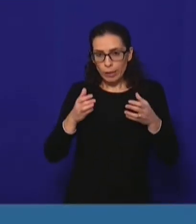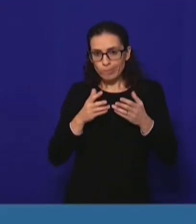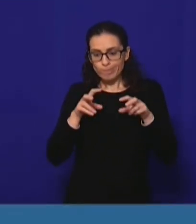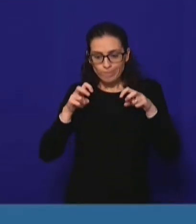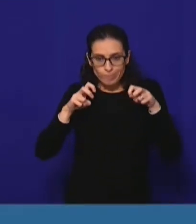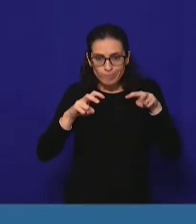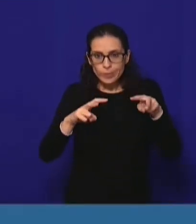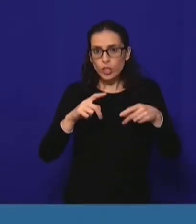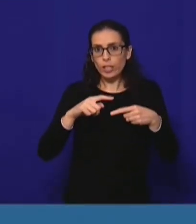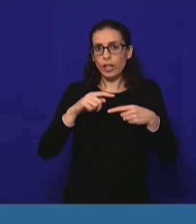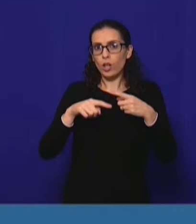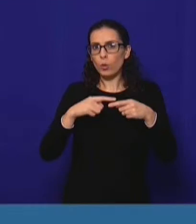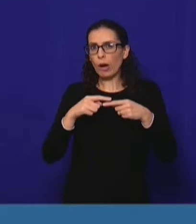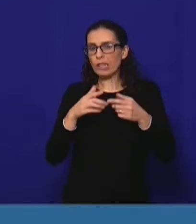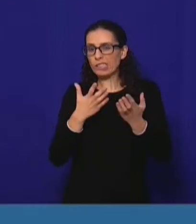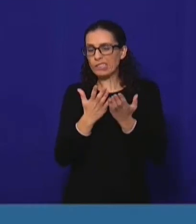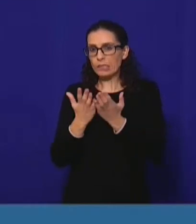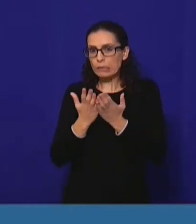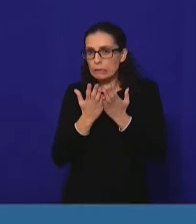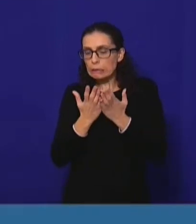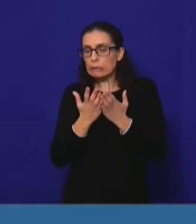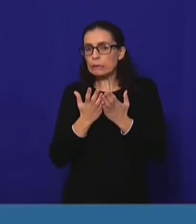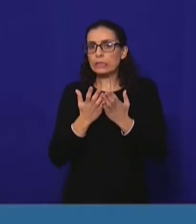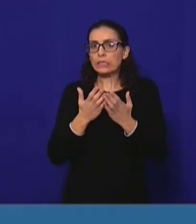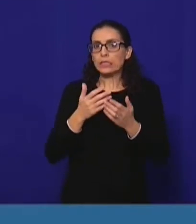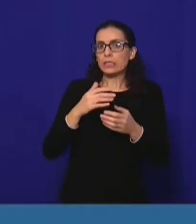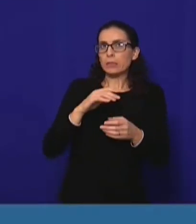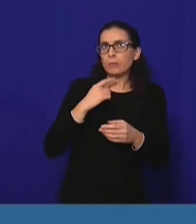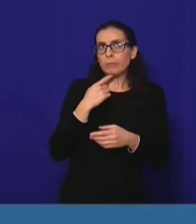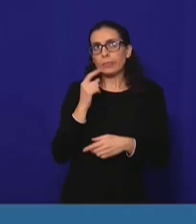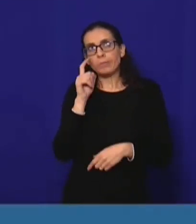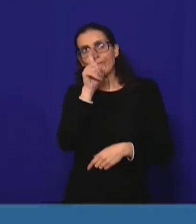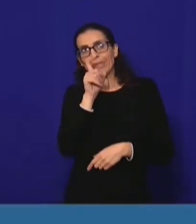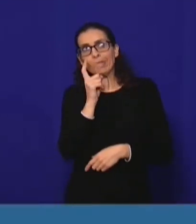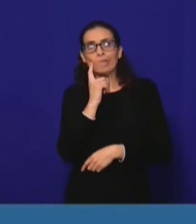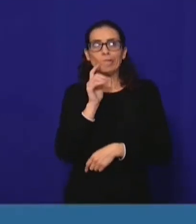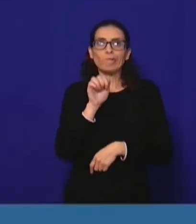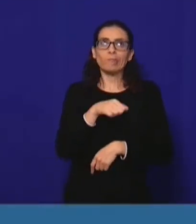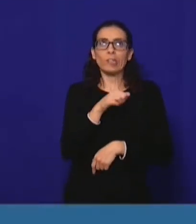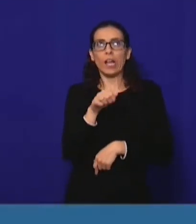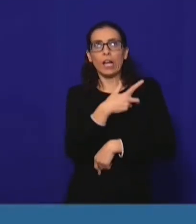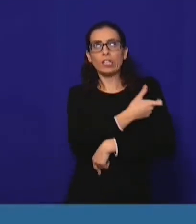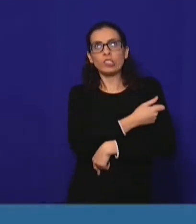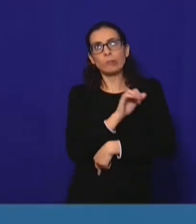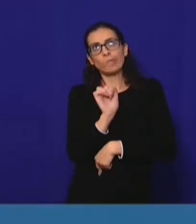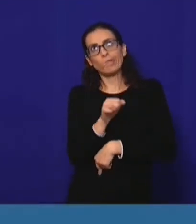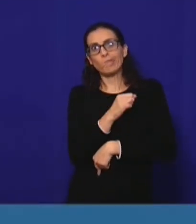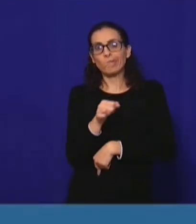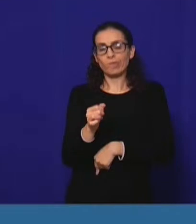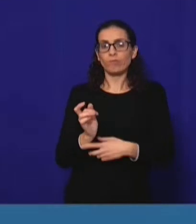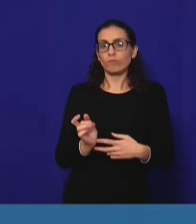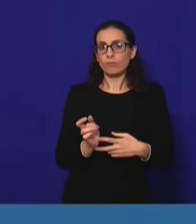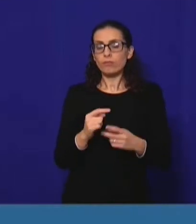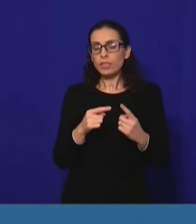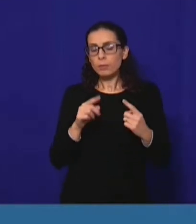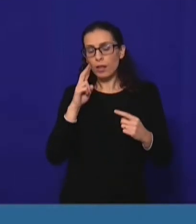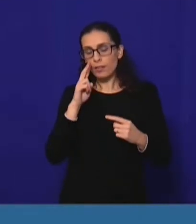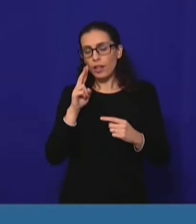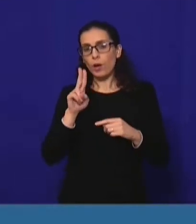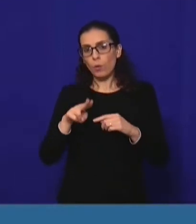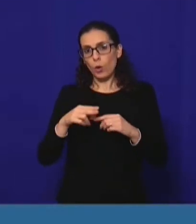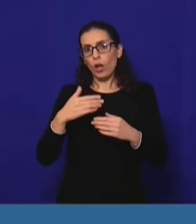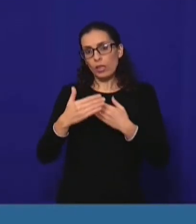però wkoll naraw it-timing tal-meta jkunu saru l-istudji u anka f'liema proċess tkun waslet it-tilqima.